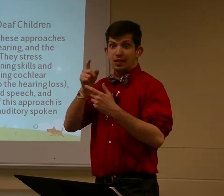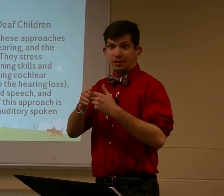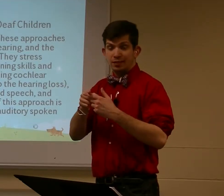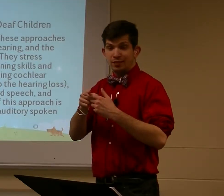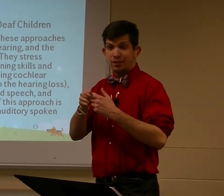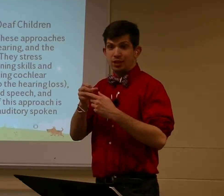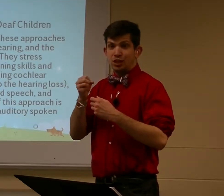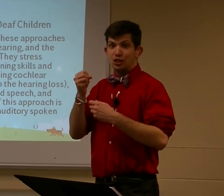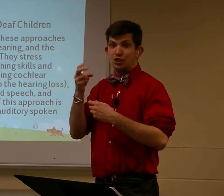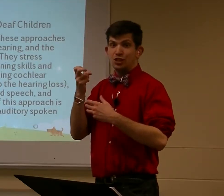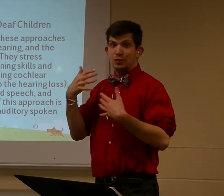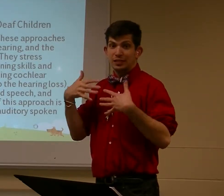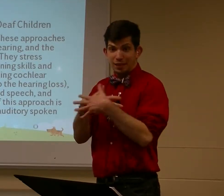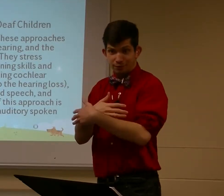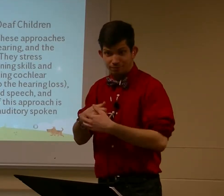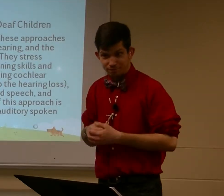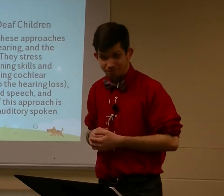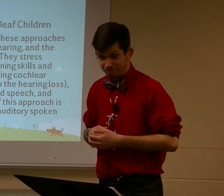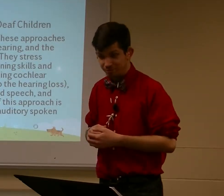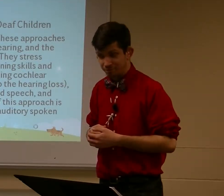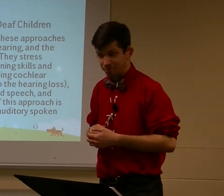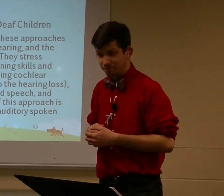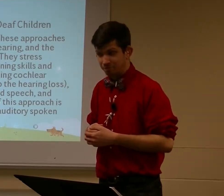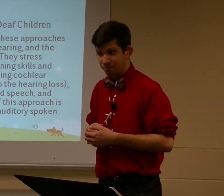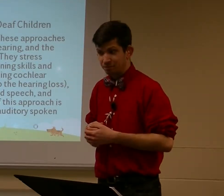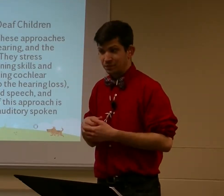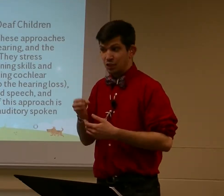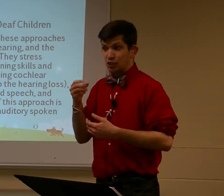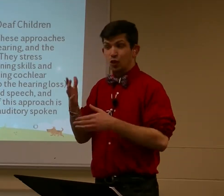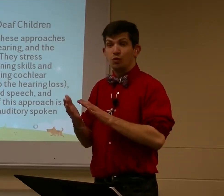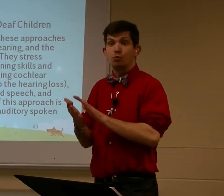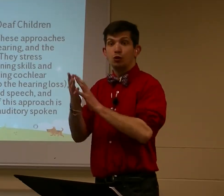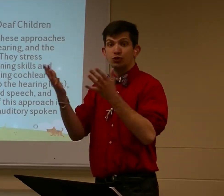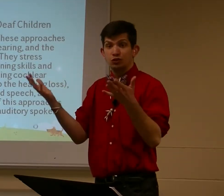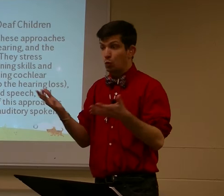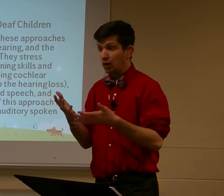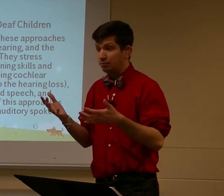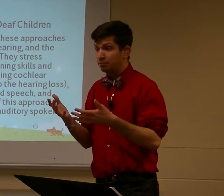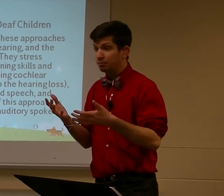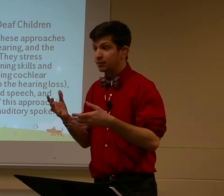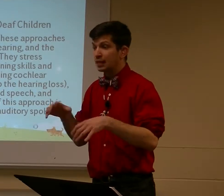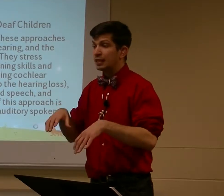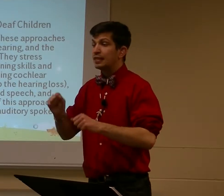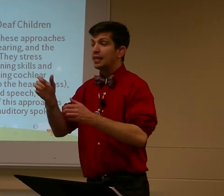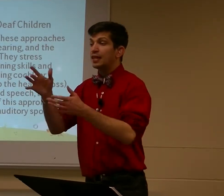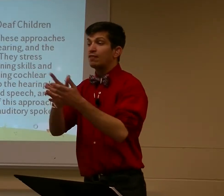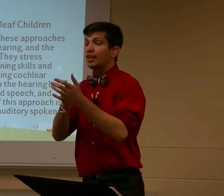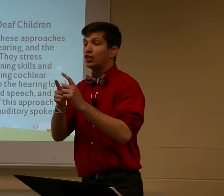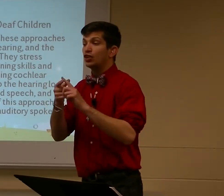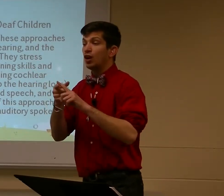Then she was scared. So the approach was what? Taking advantage